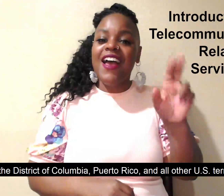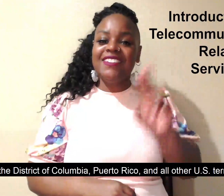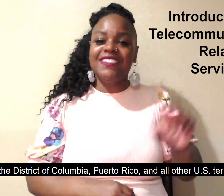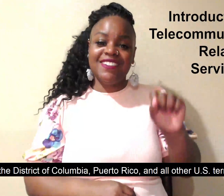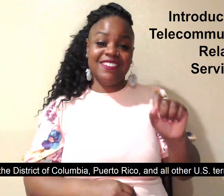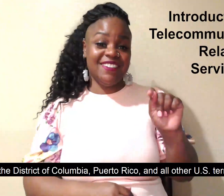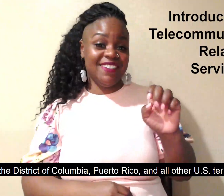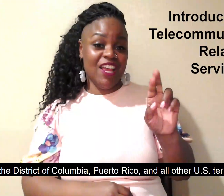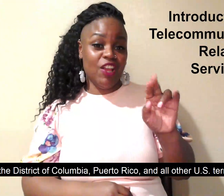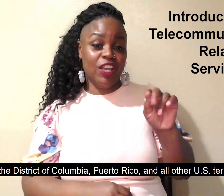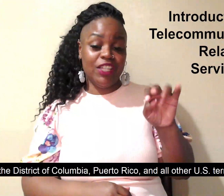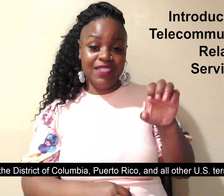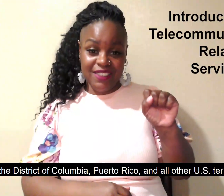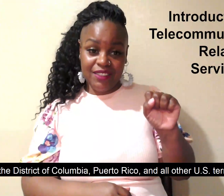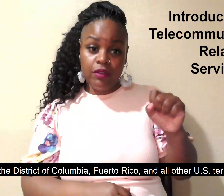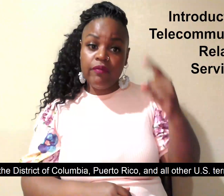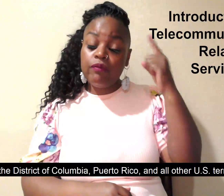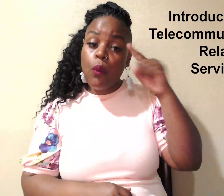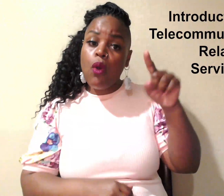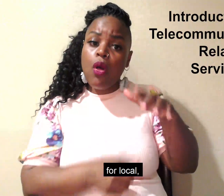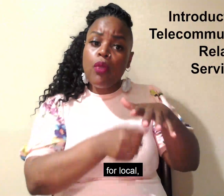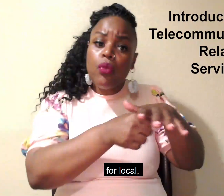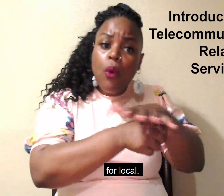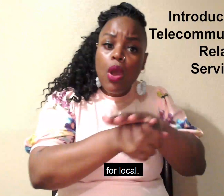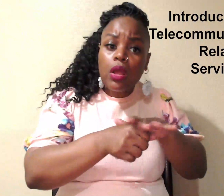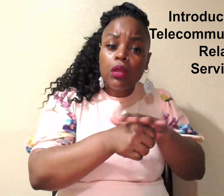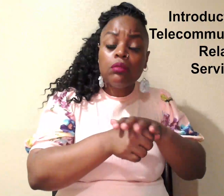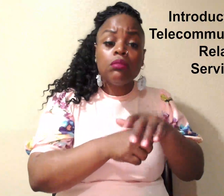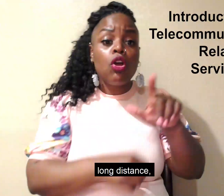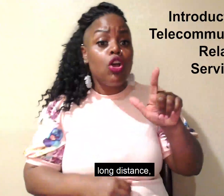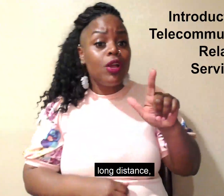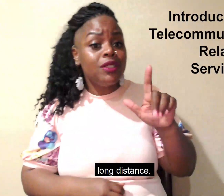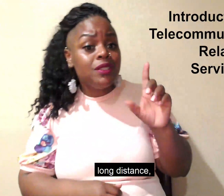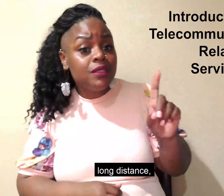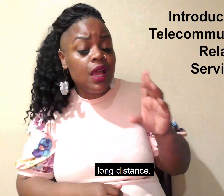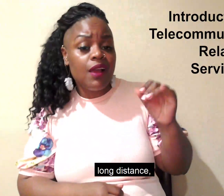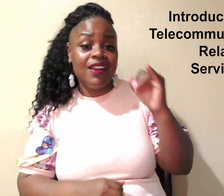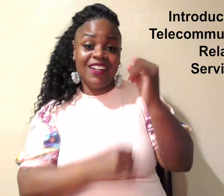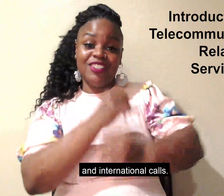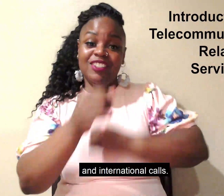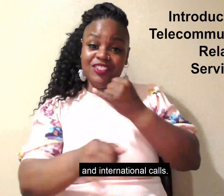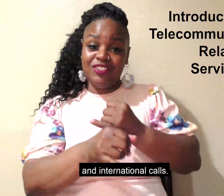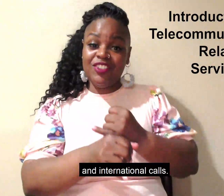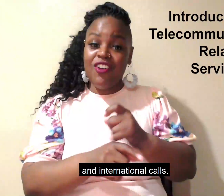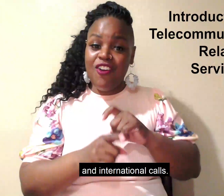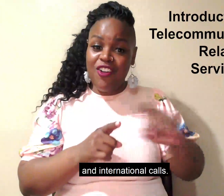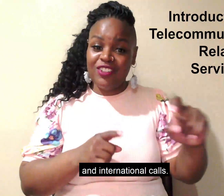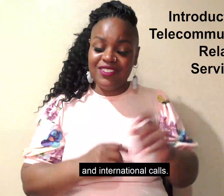and all other U.S. territories for local, long-distance, and international calls.